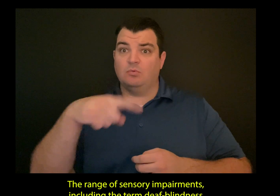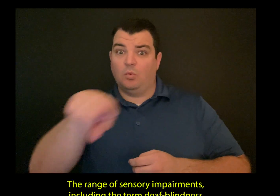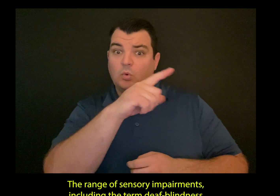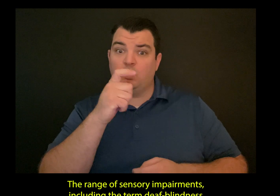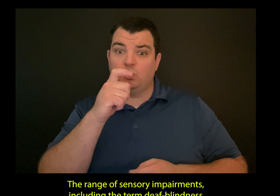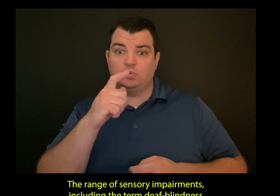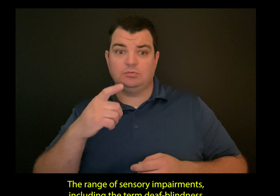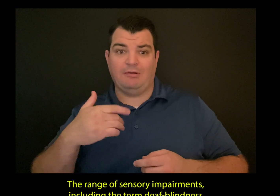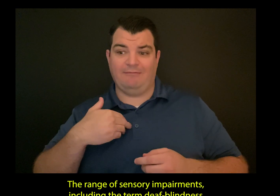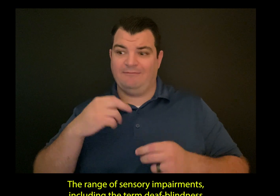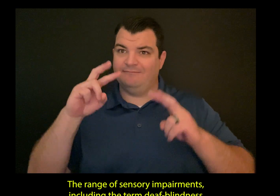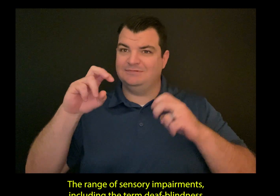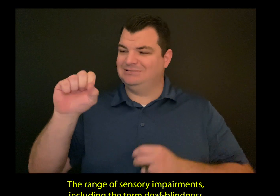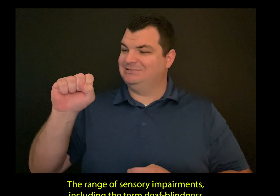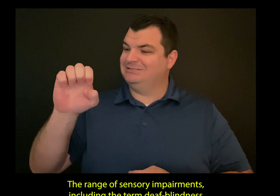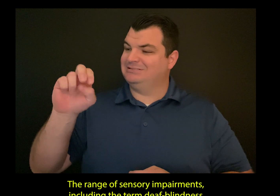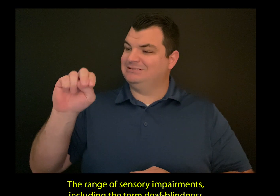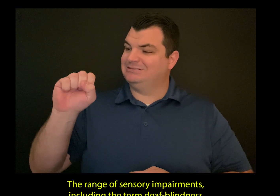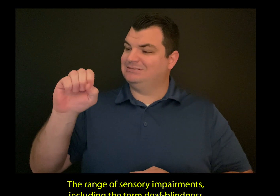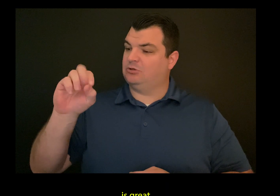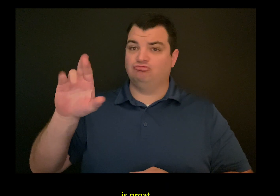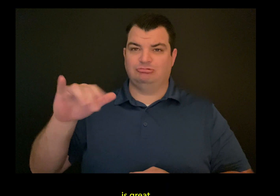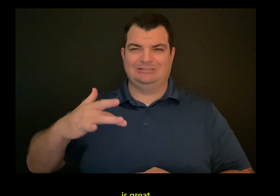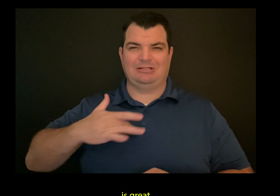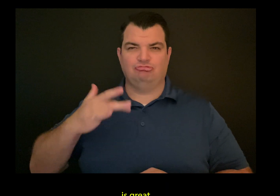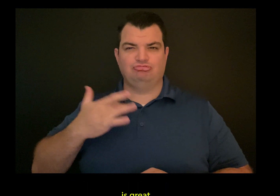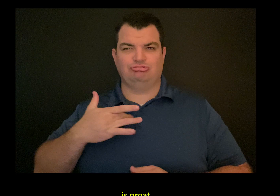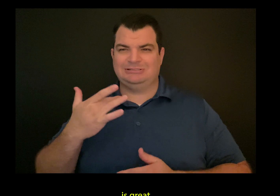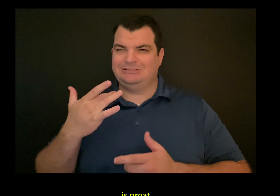The range of sensory impairments, including the term deafblindness, is great.